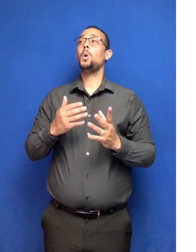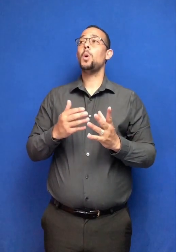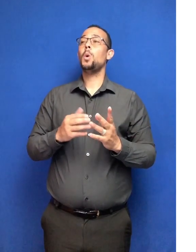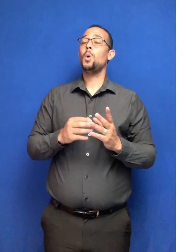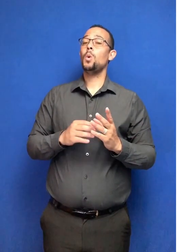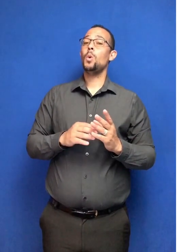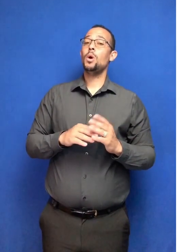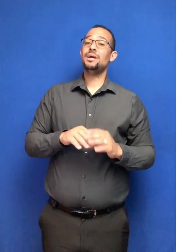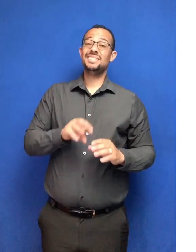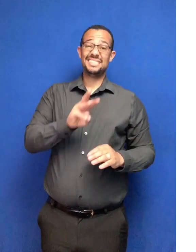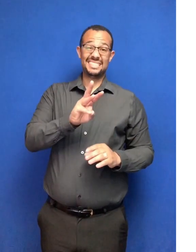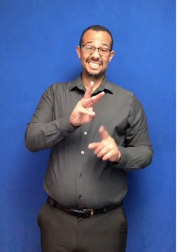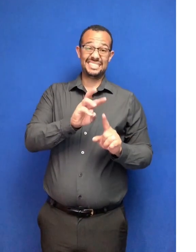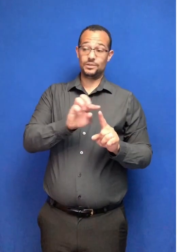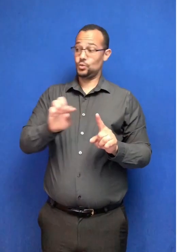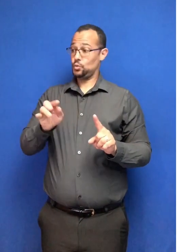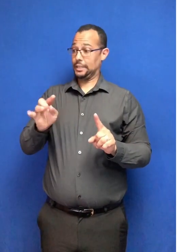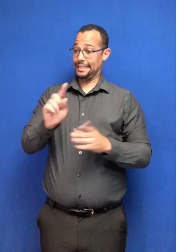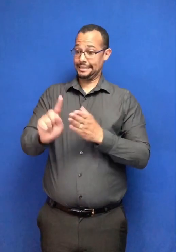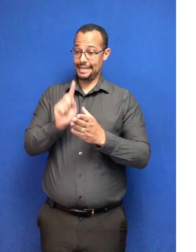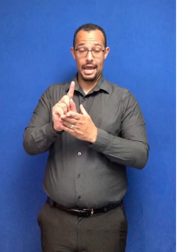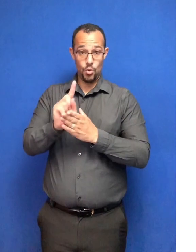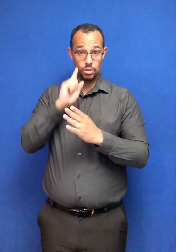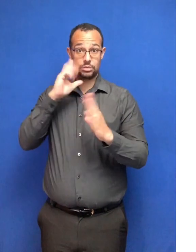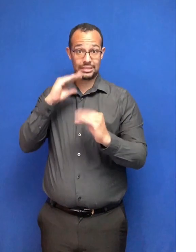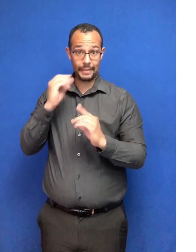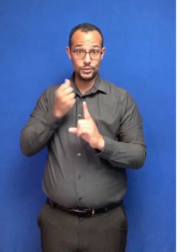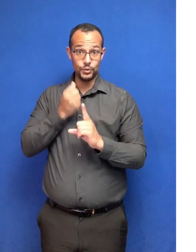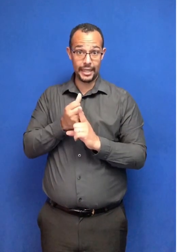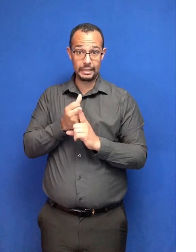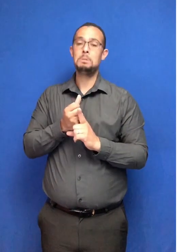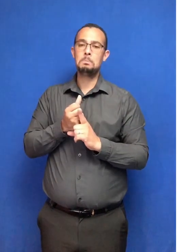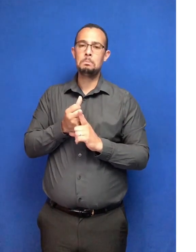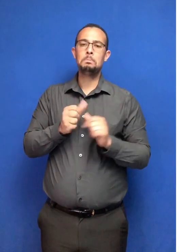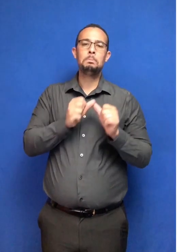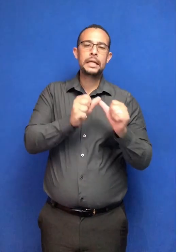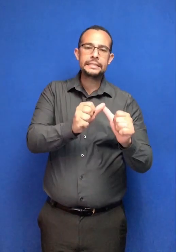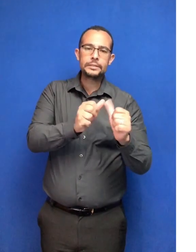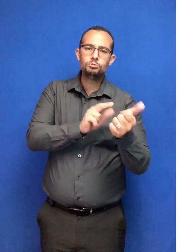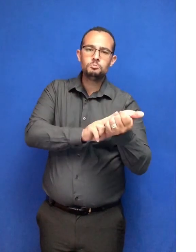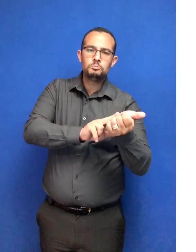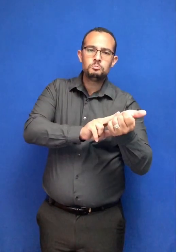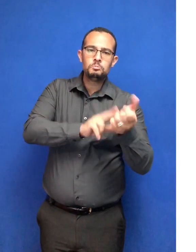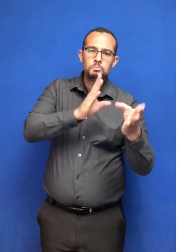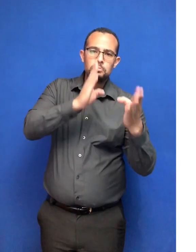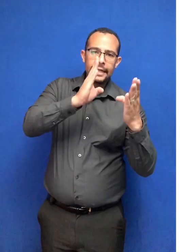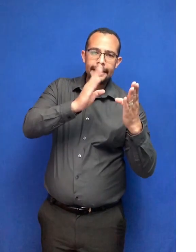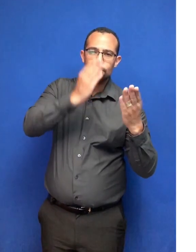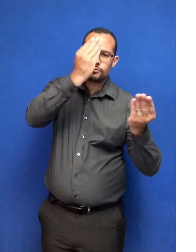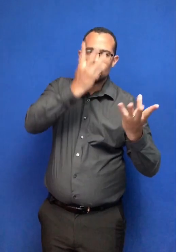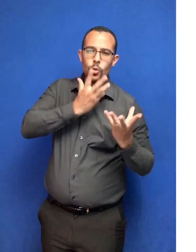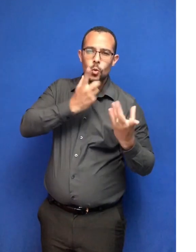connected to the TV or radio, however you can get current updated